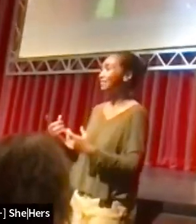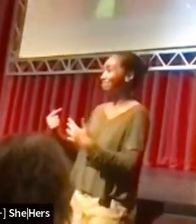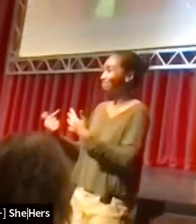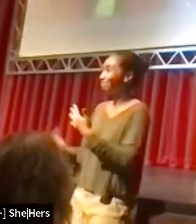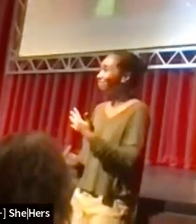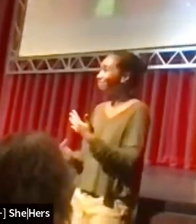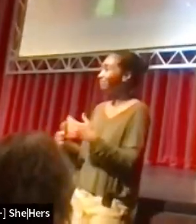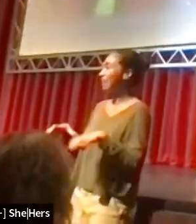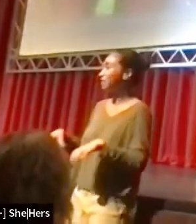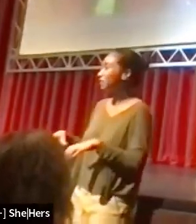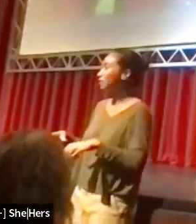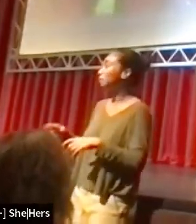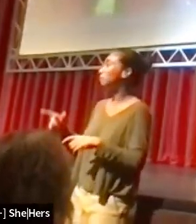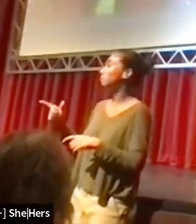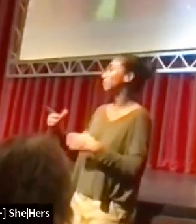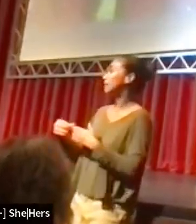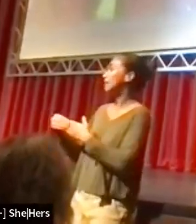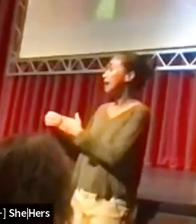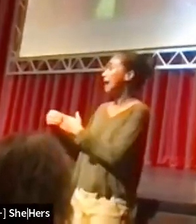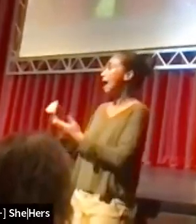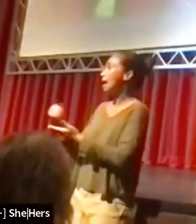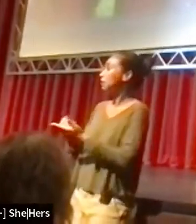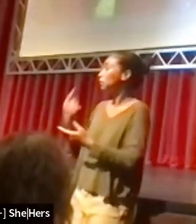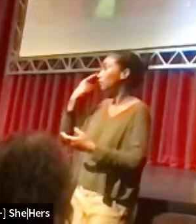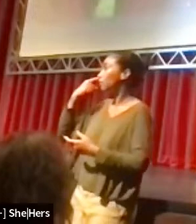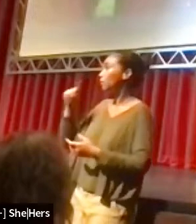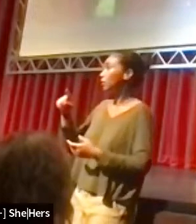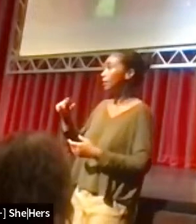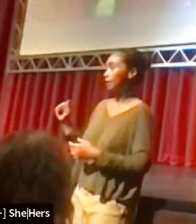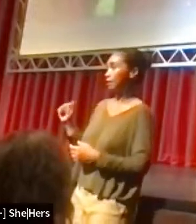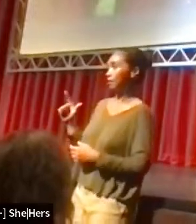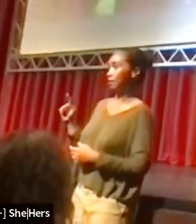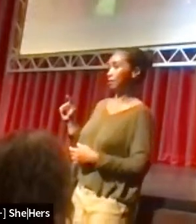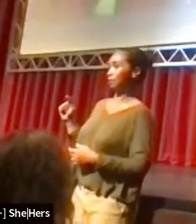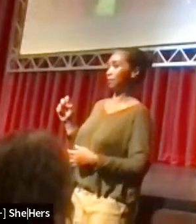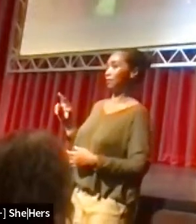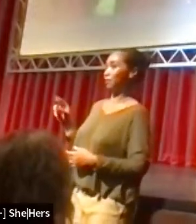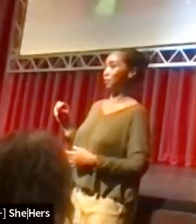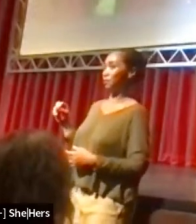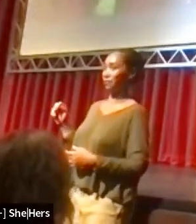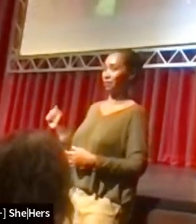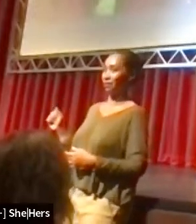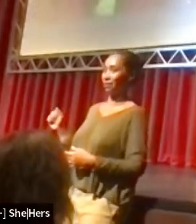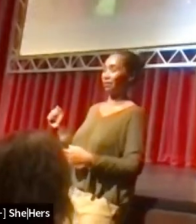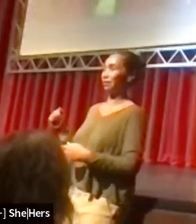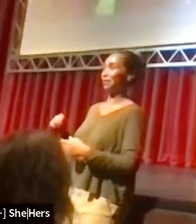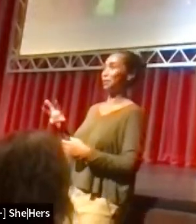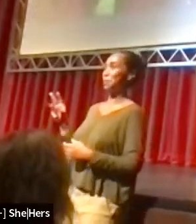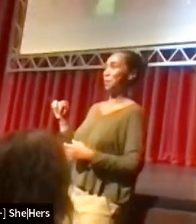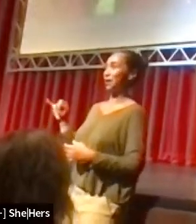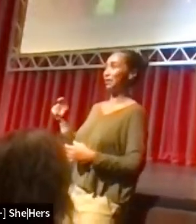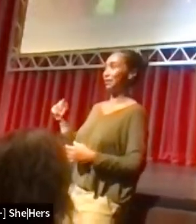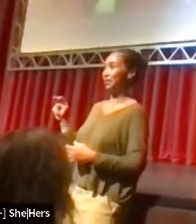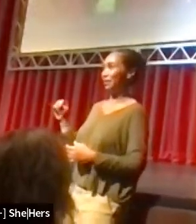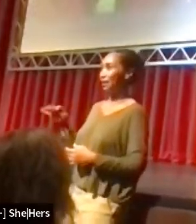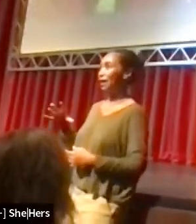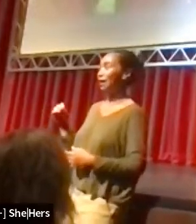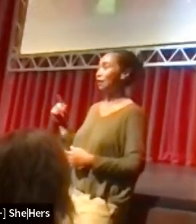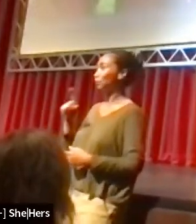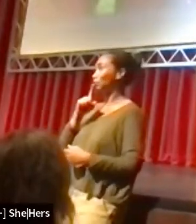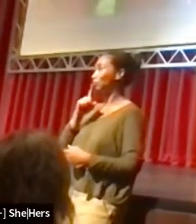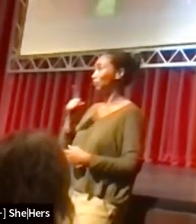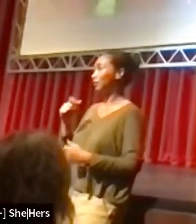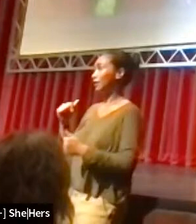of activism, and that she led the artists for Aotearoa, artists for Te Reti o Waitangi, and it's very,